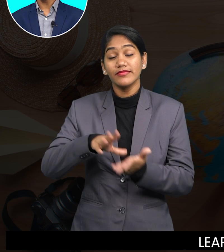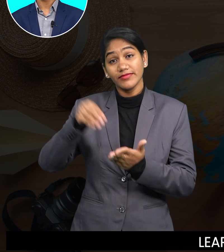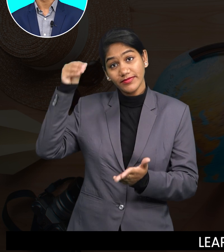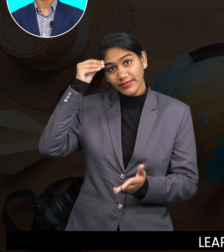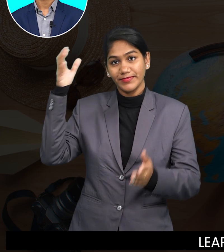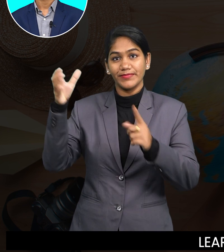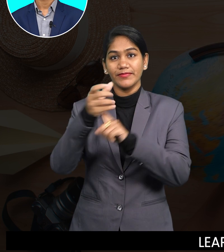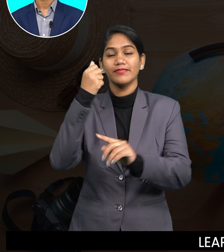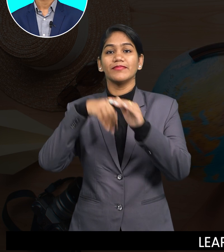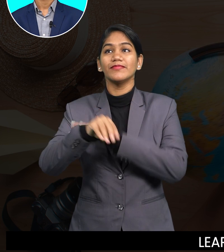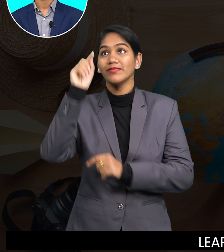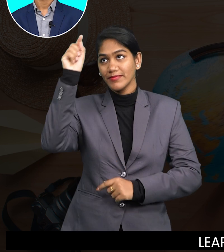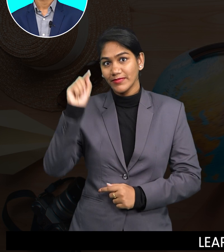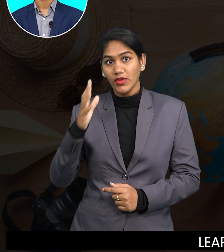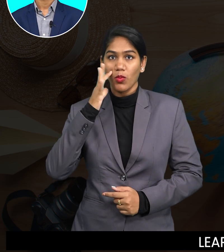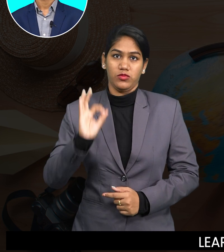Learning outcomes.